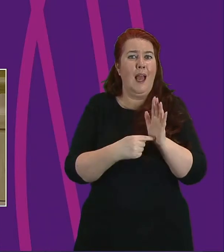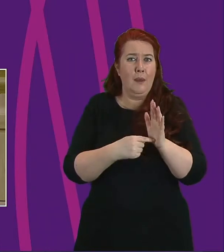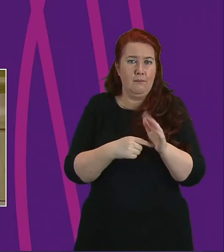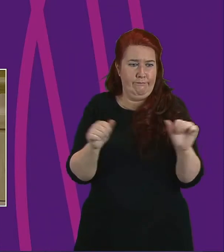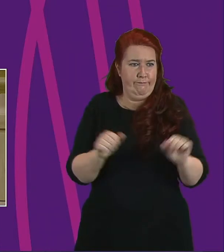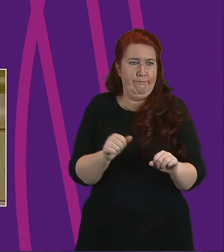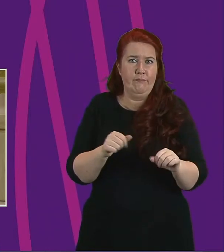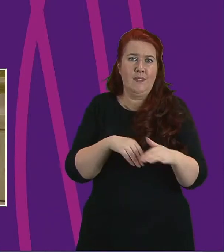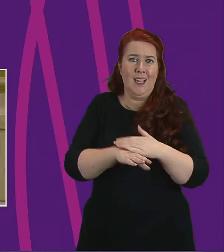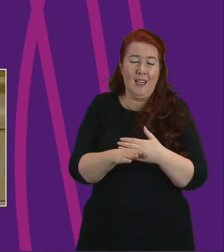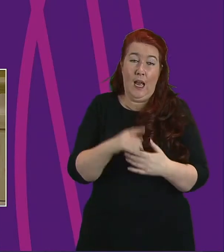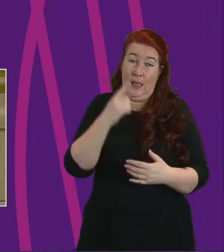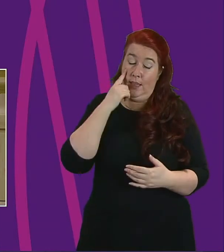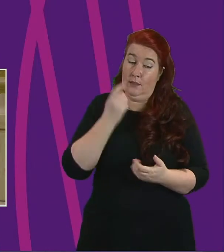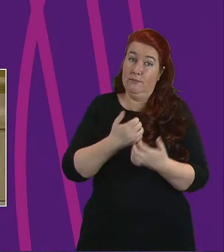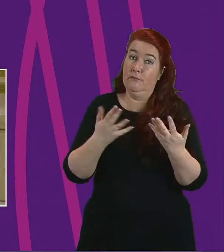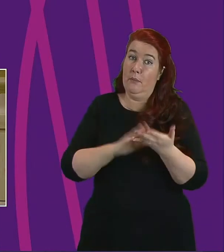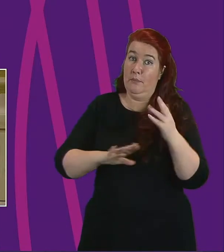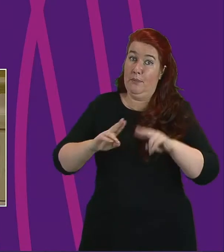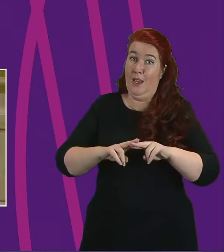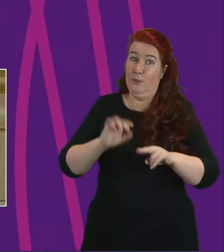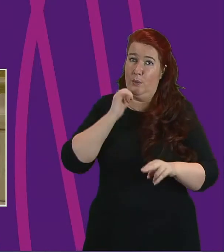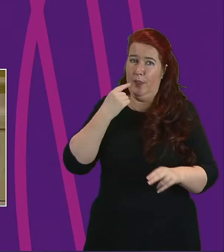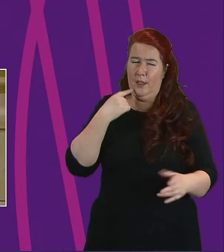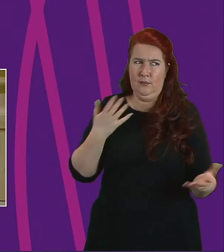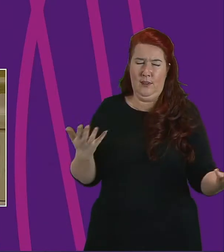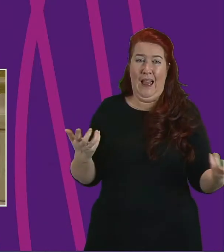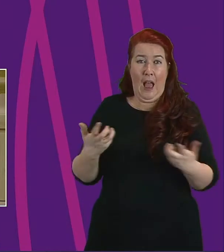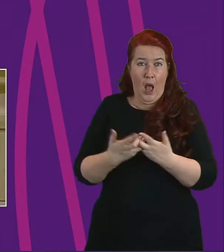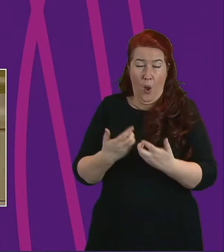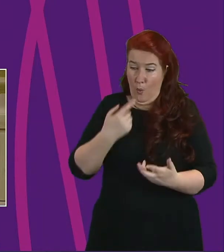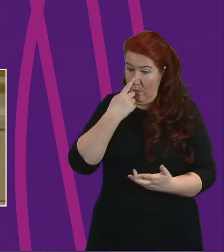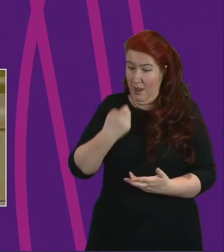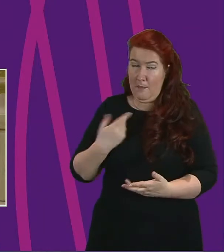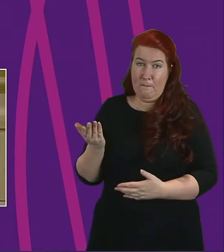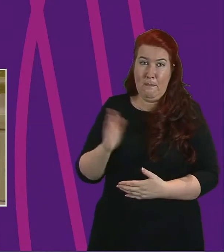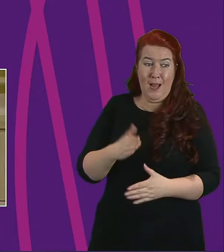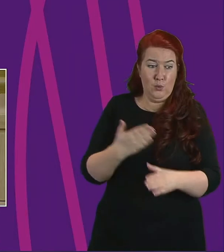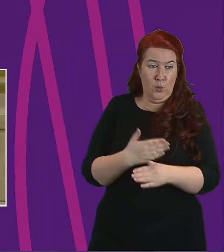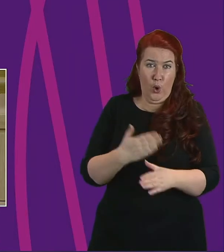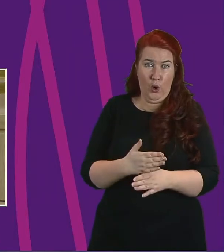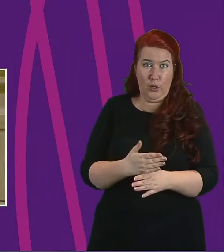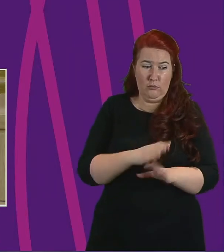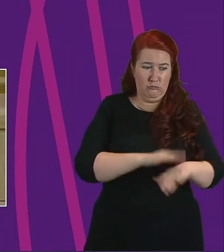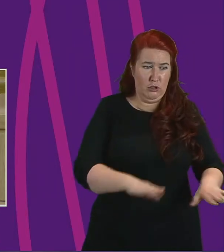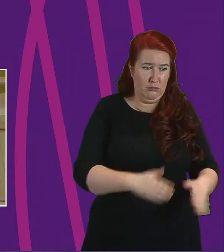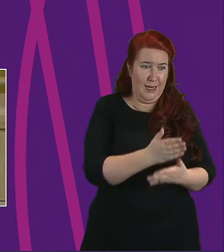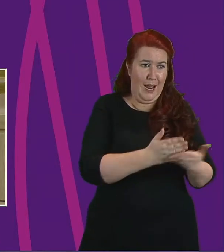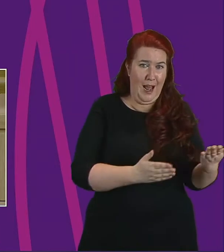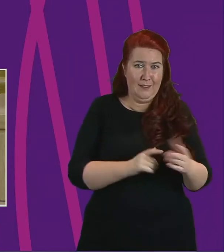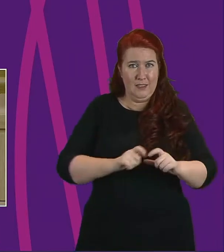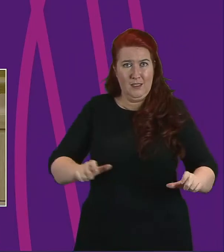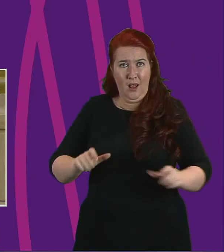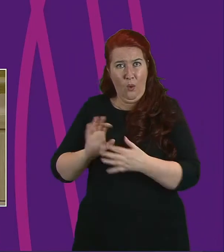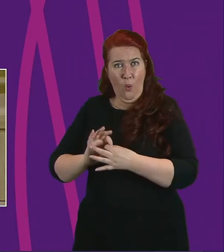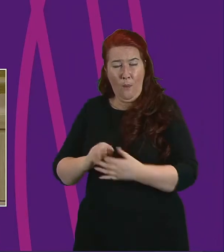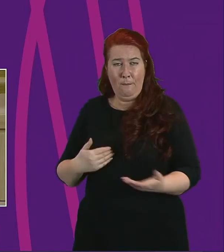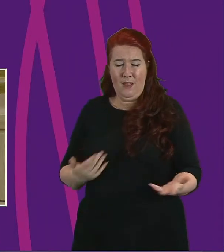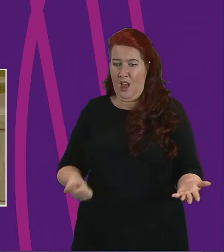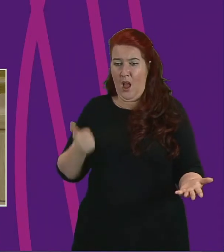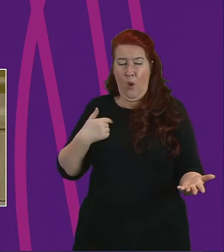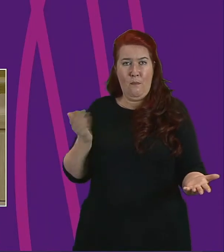question on the minds of many parents will be how they can possibly return to work if their children are still at home. If our